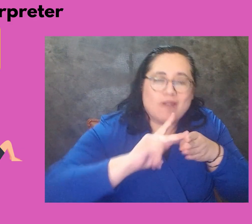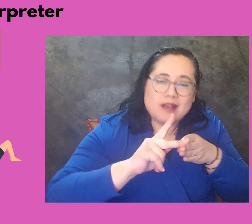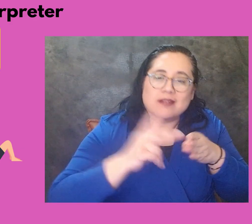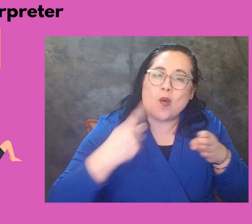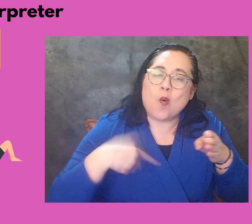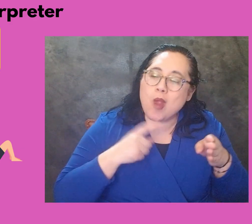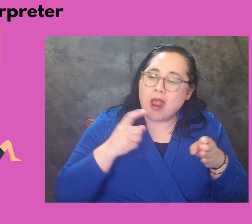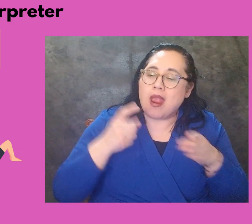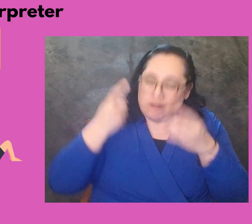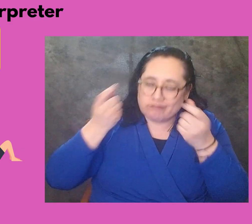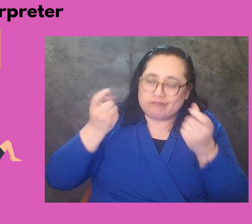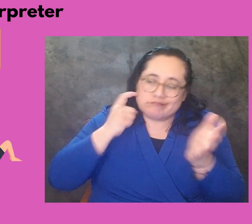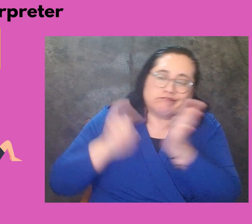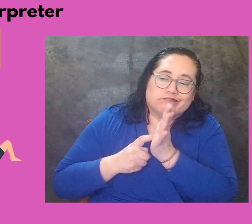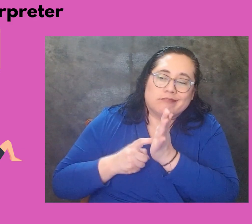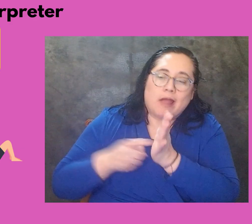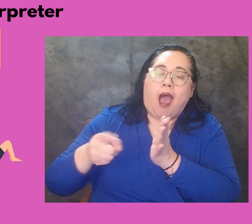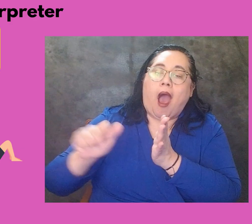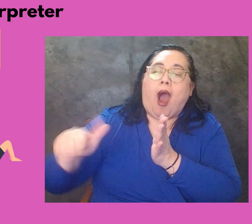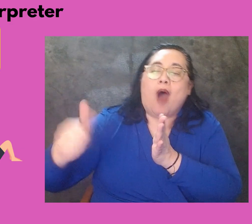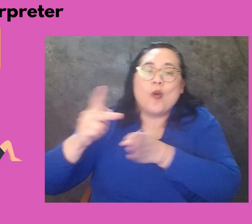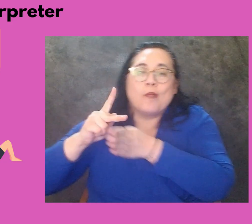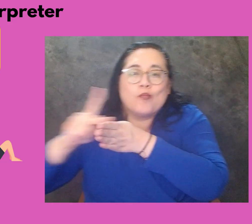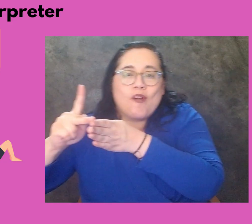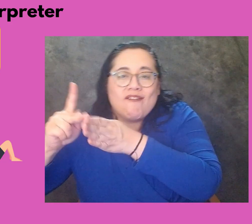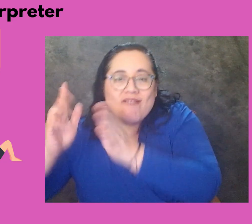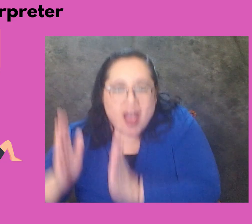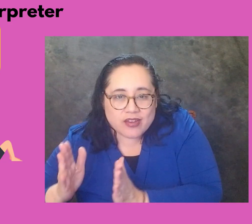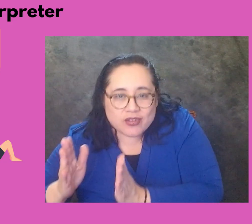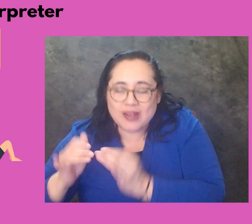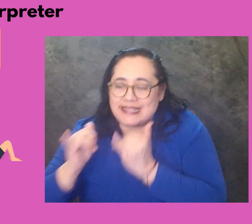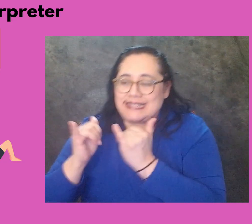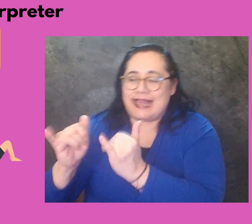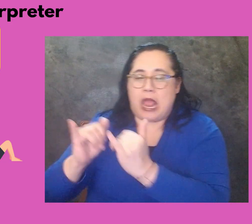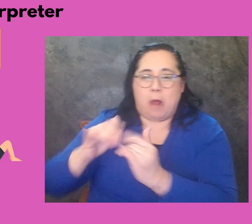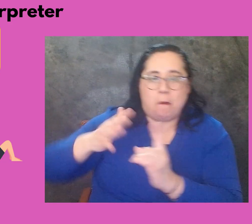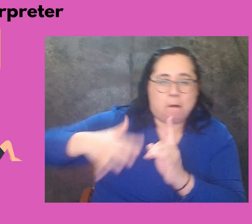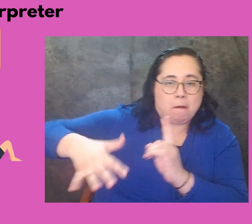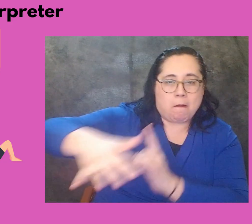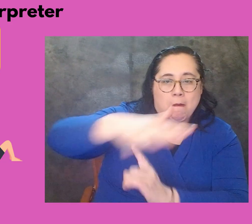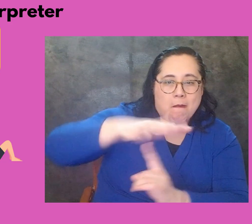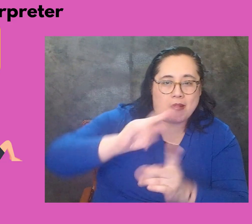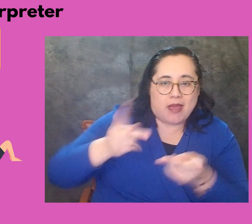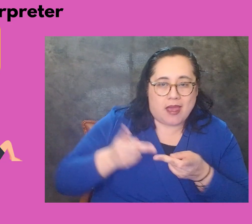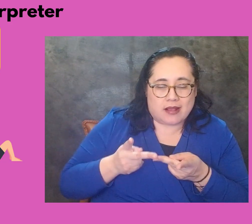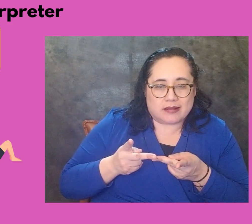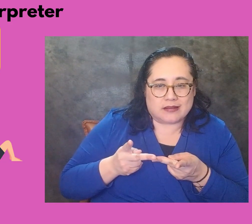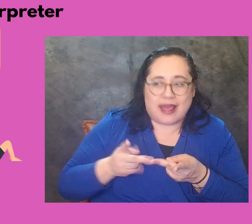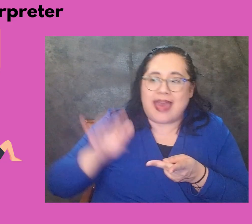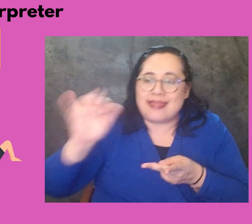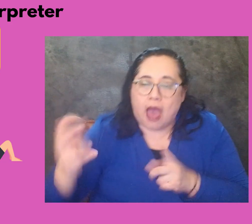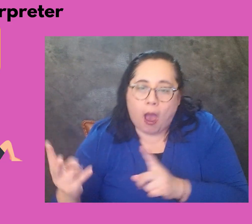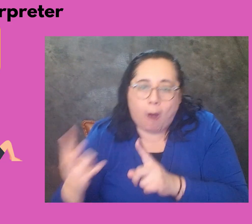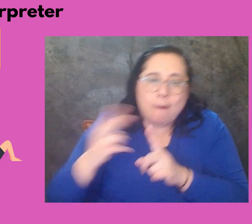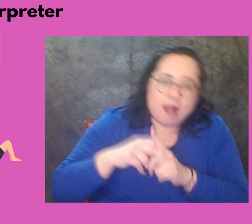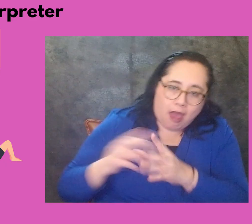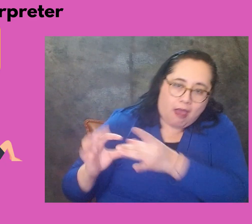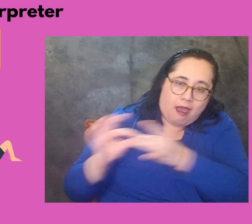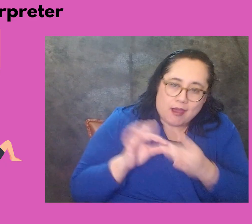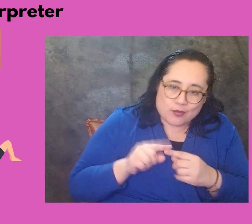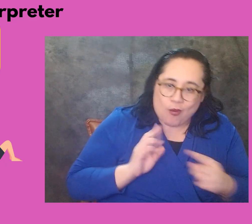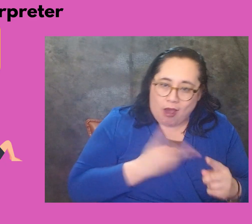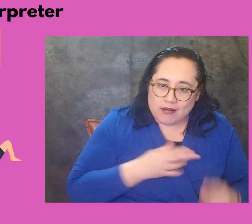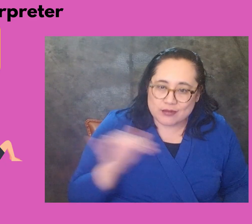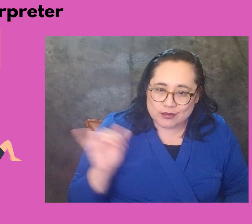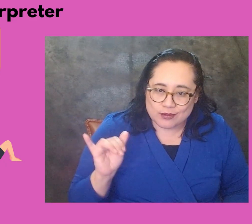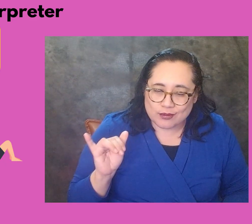the profession. We can easily identify other professionals in an environment, and that applies to